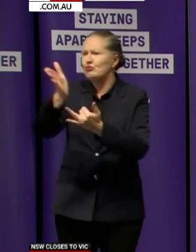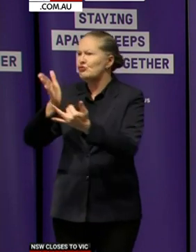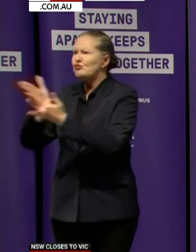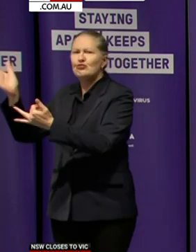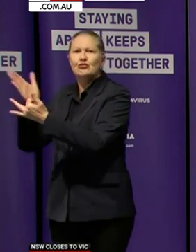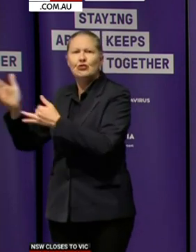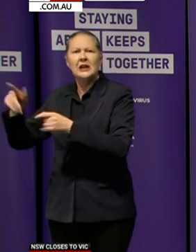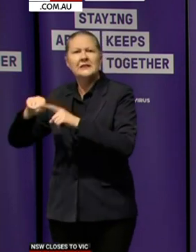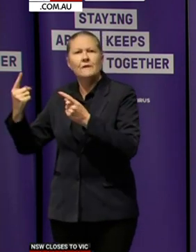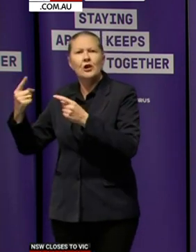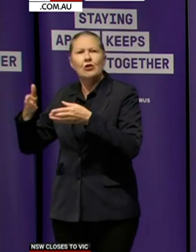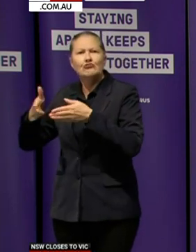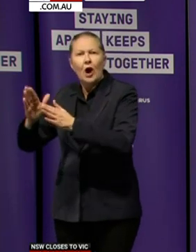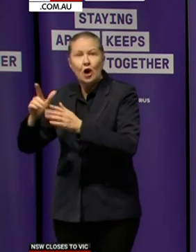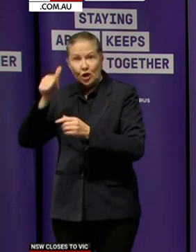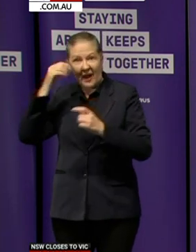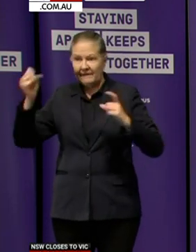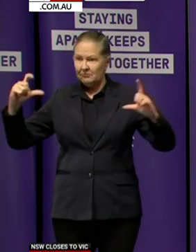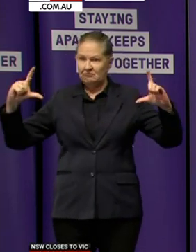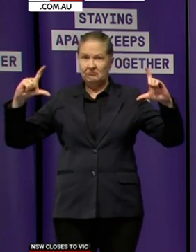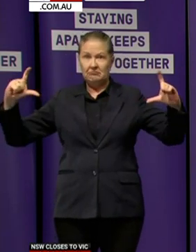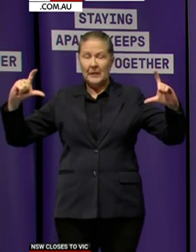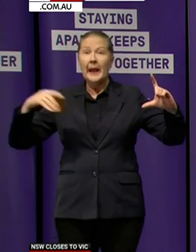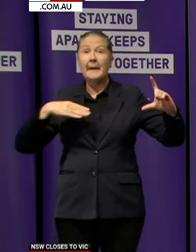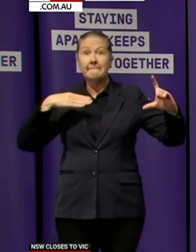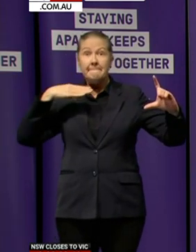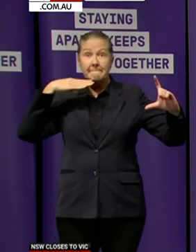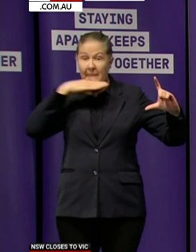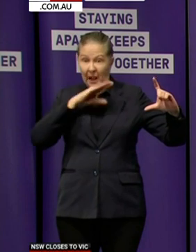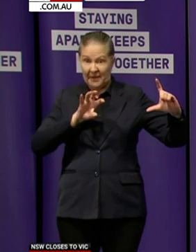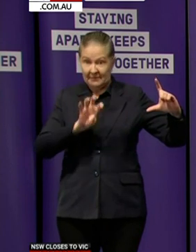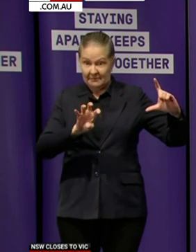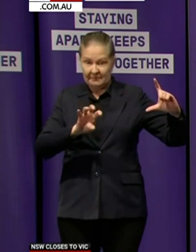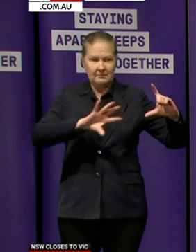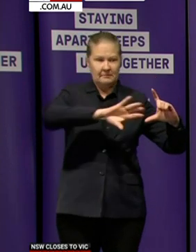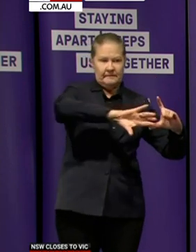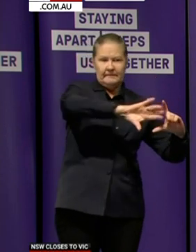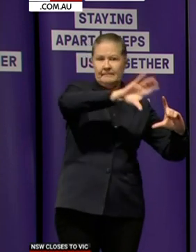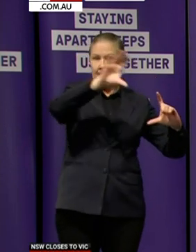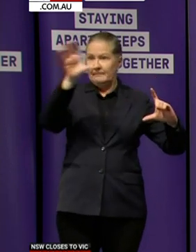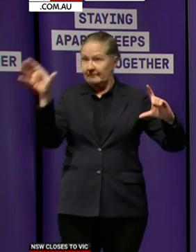hard boundary between Metropolitan Melbourne and regional Victoria is